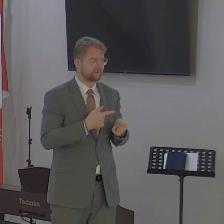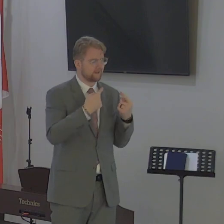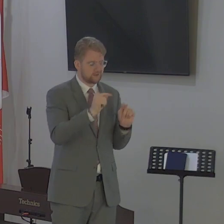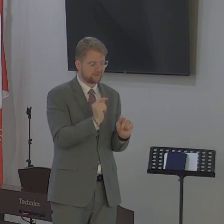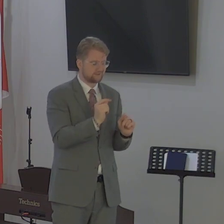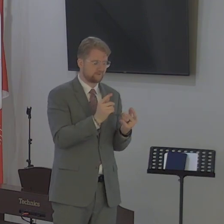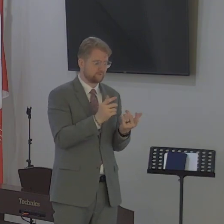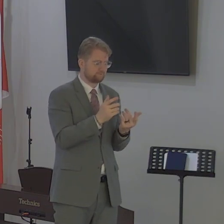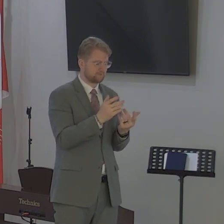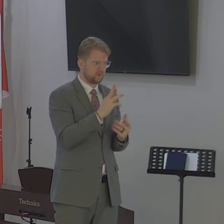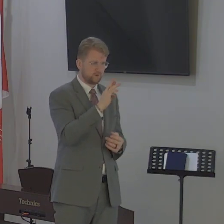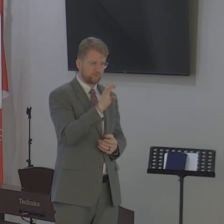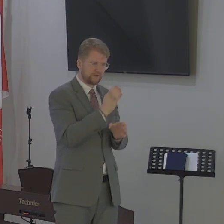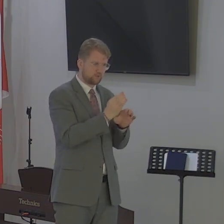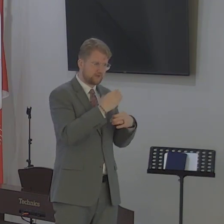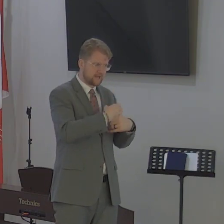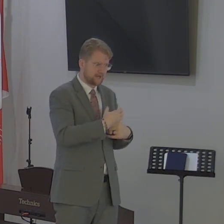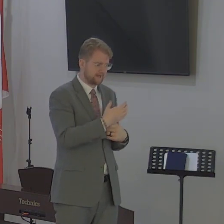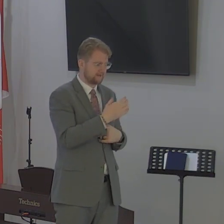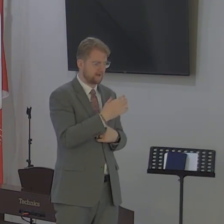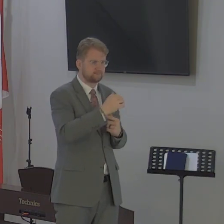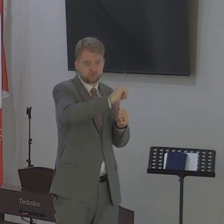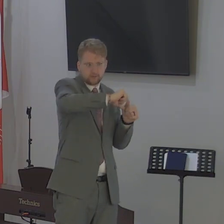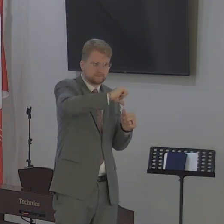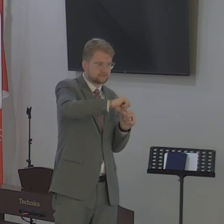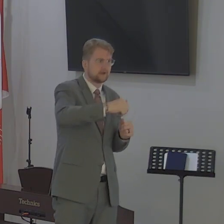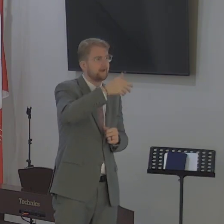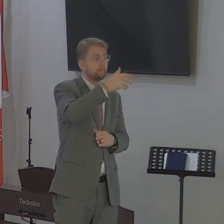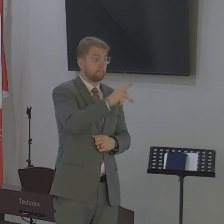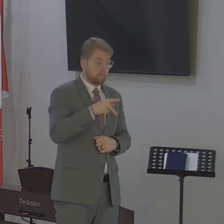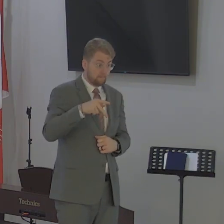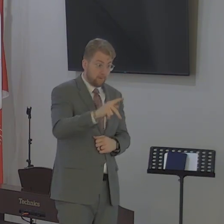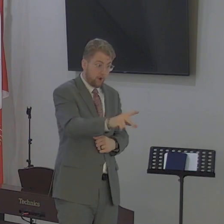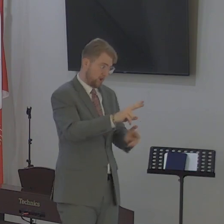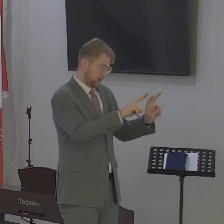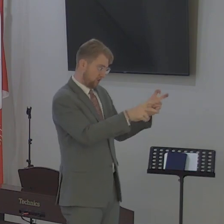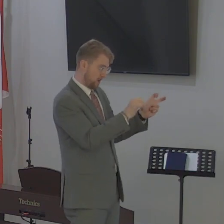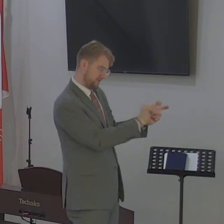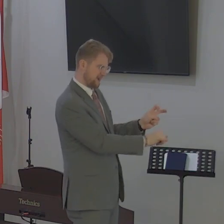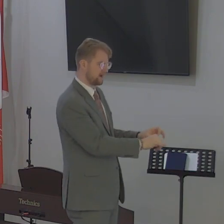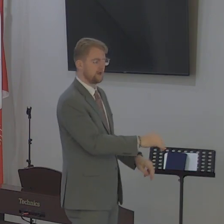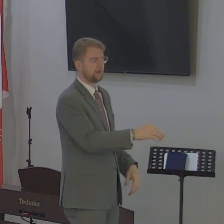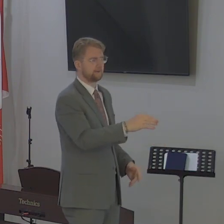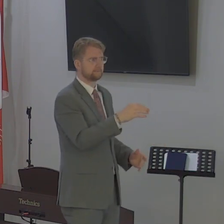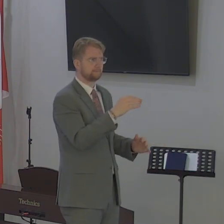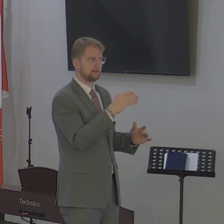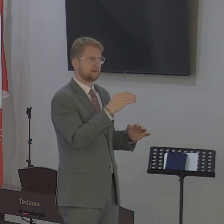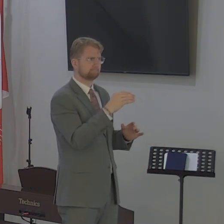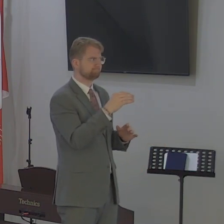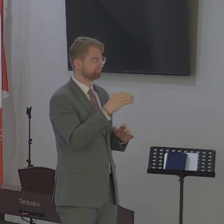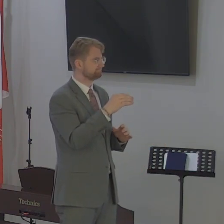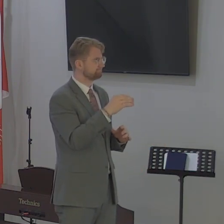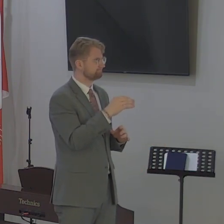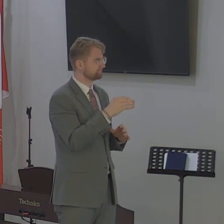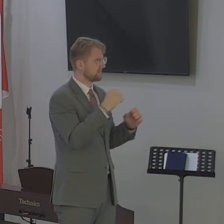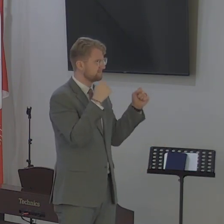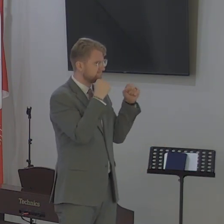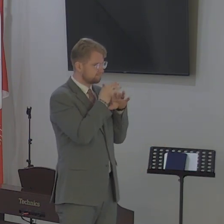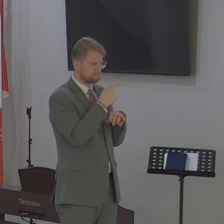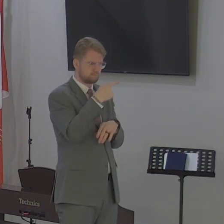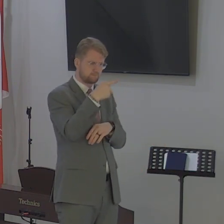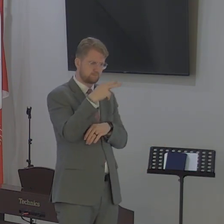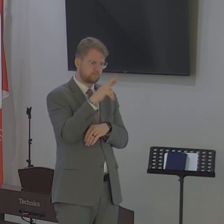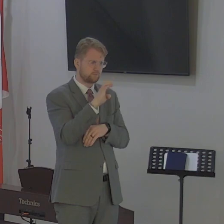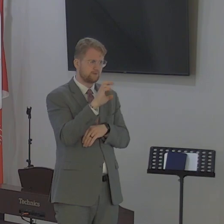And Paul calls this thing a perverted gospel. You with me? Please understand the difference between legalism and following